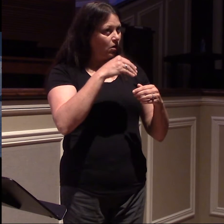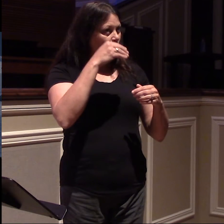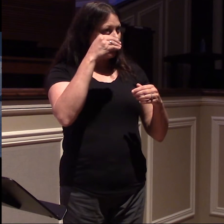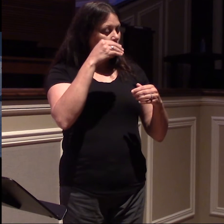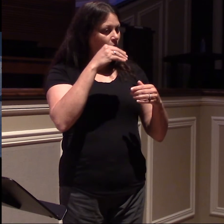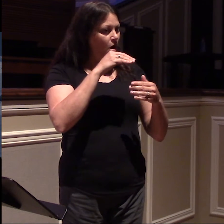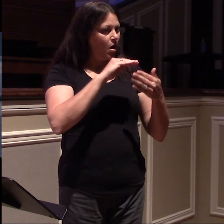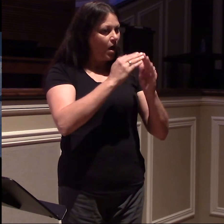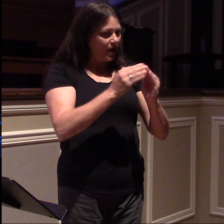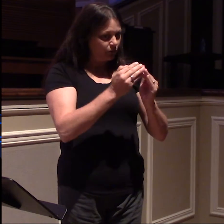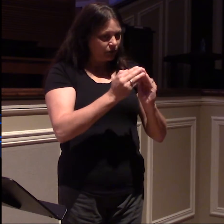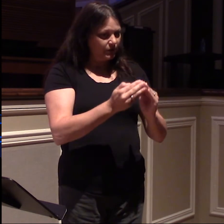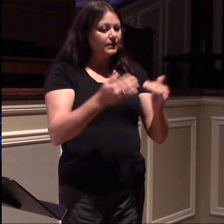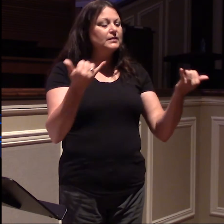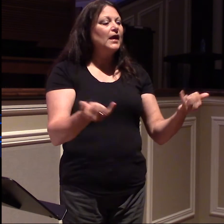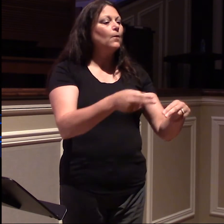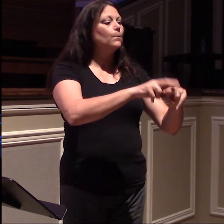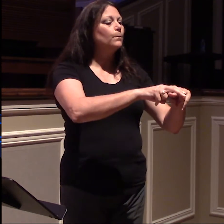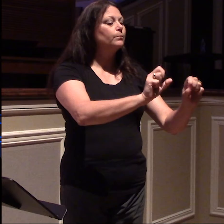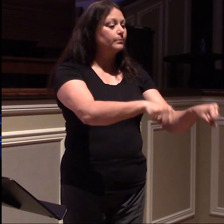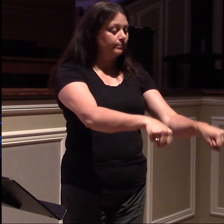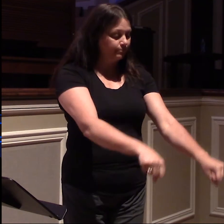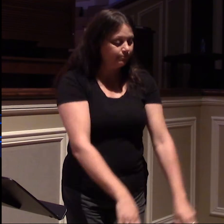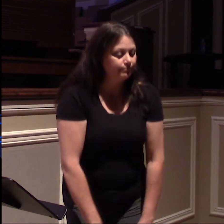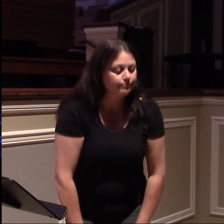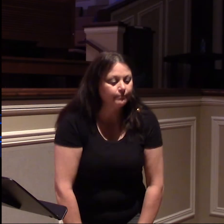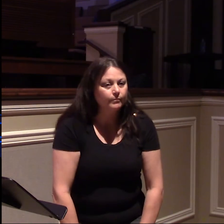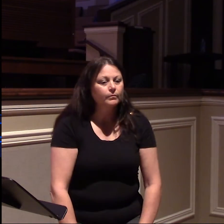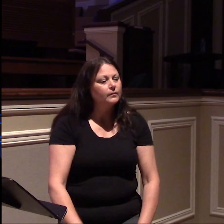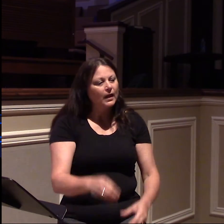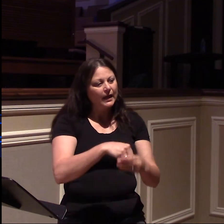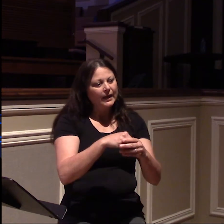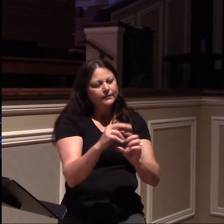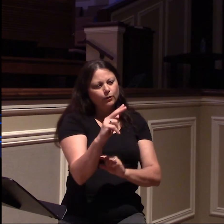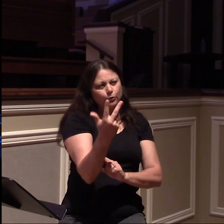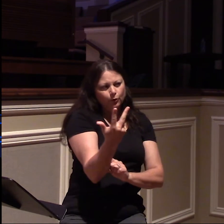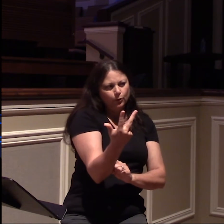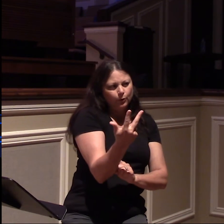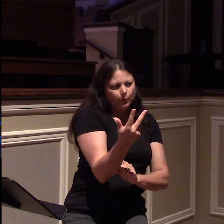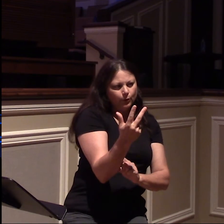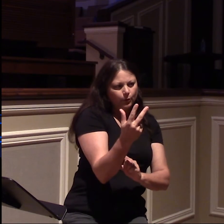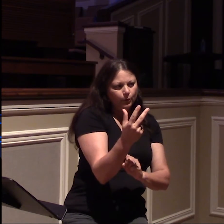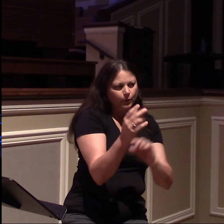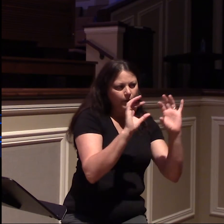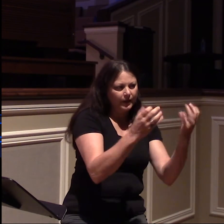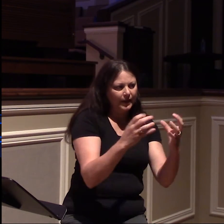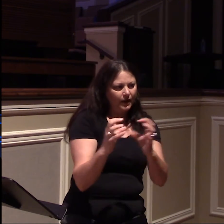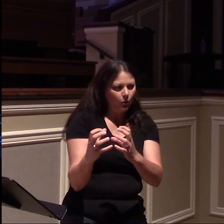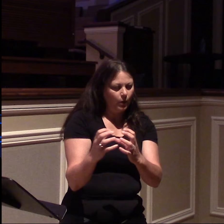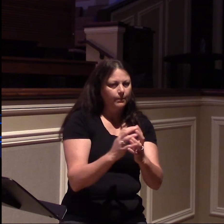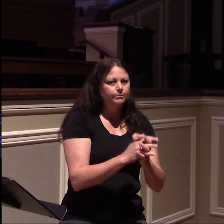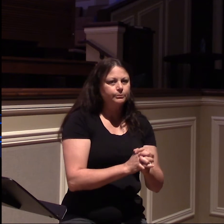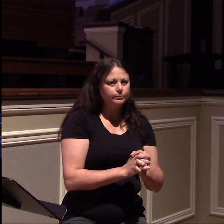Christ Jesus. You can be seated. In the third of these categories, doctrinal